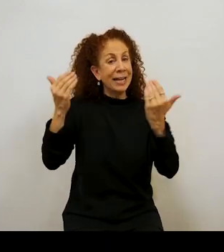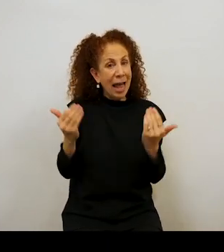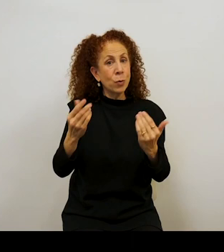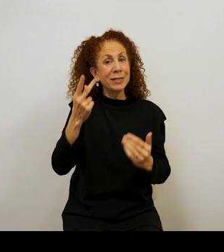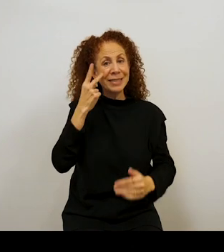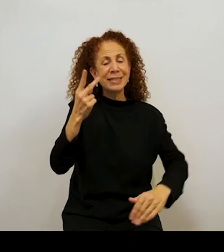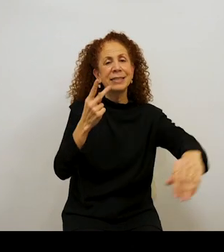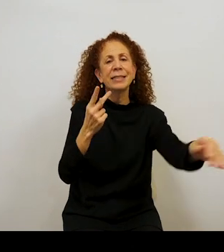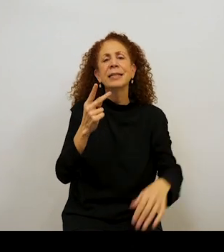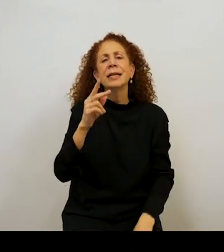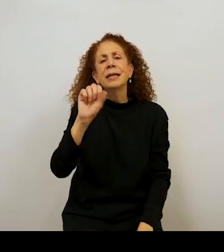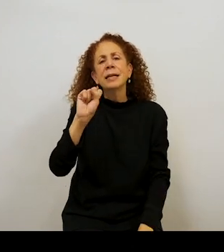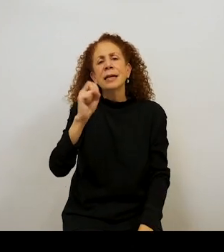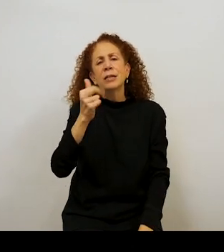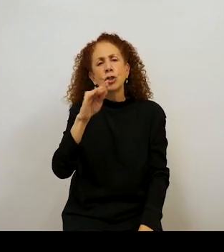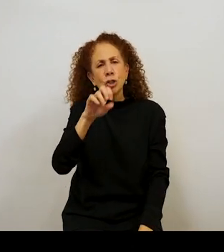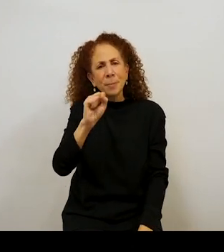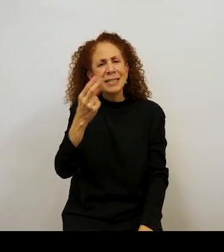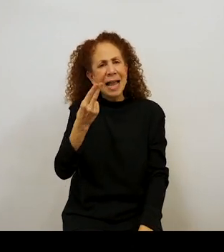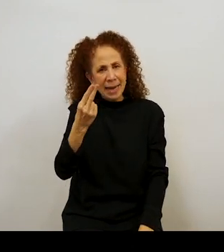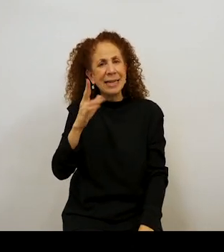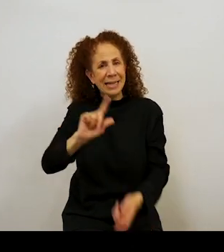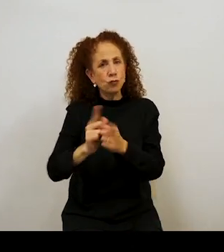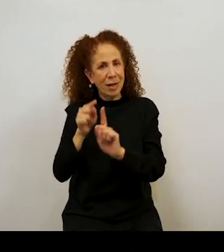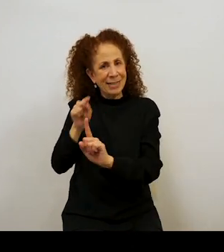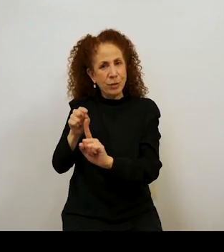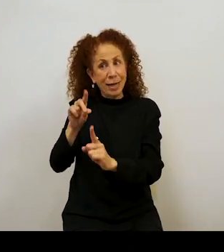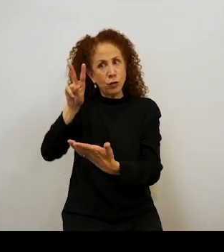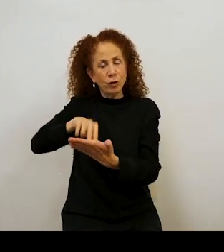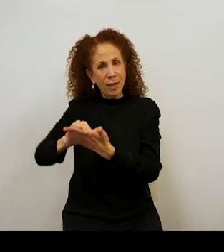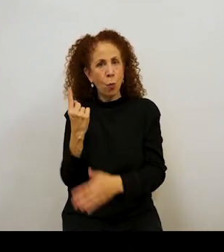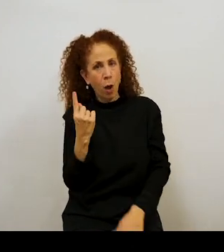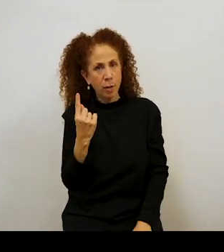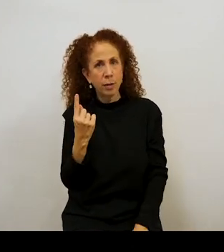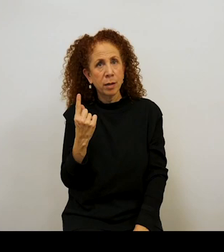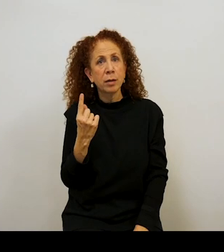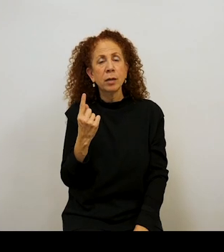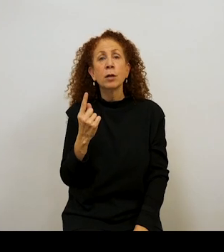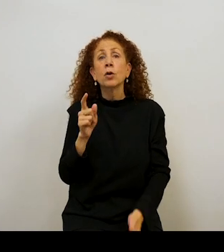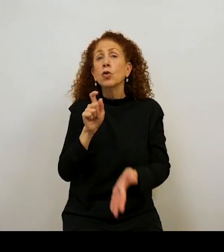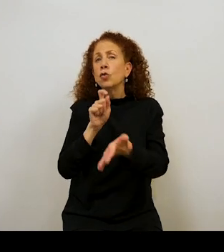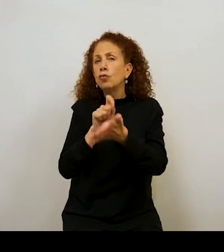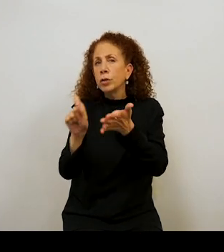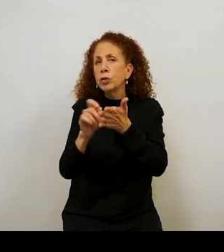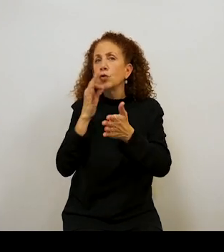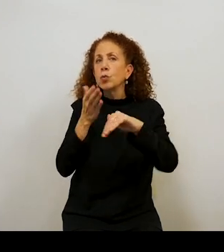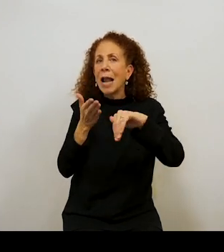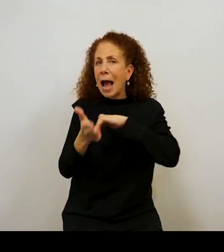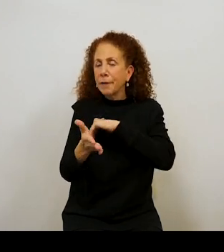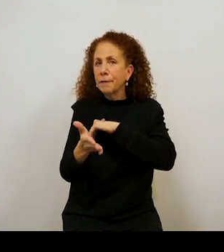the Seamus Heaney translation, The Buried at Thebes, which I did see, which I did read, and which was written quite soon